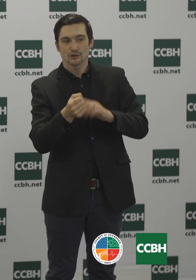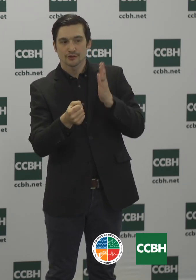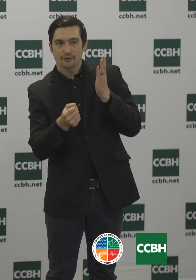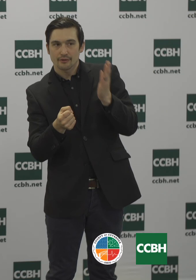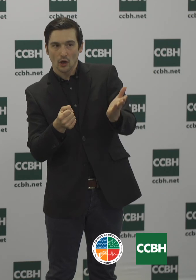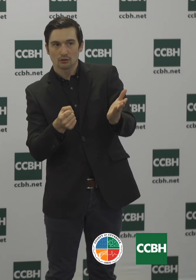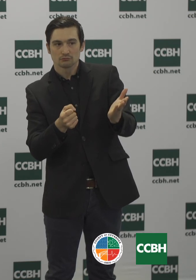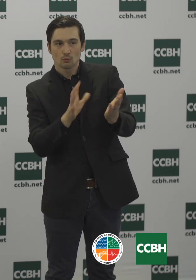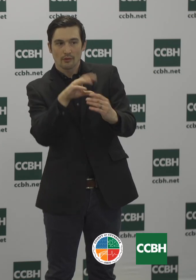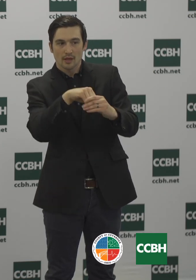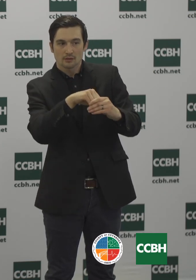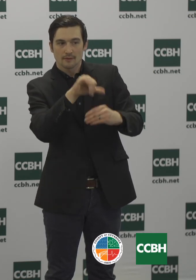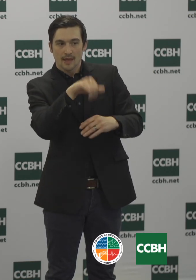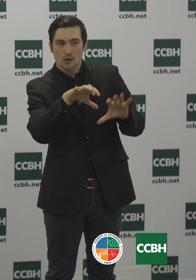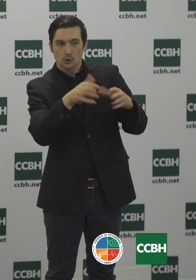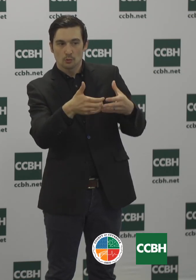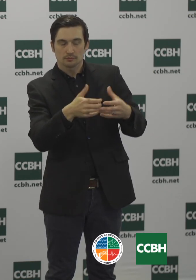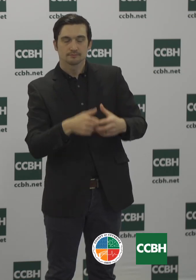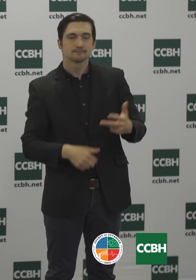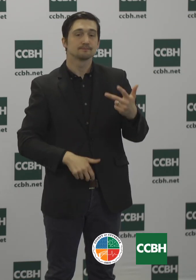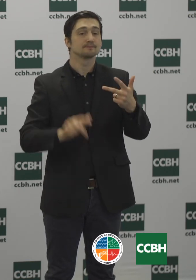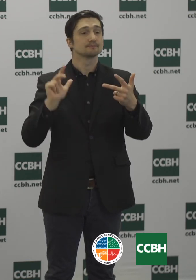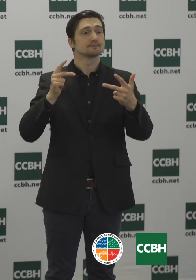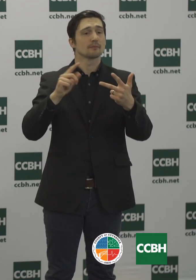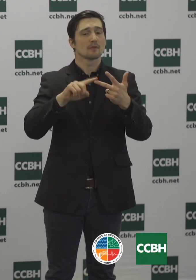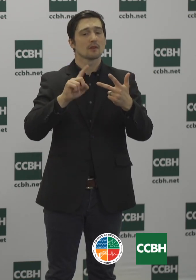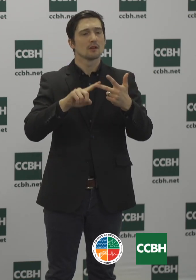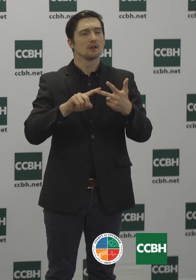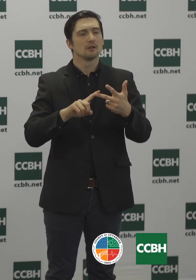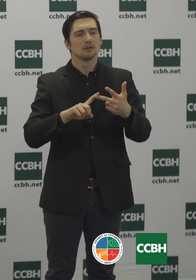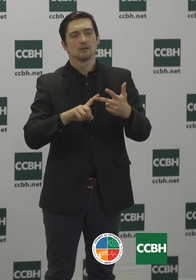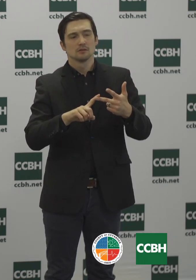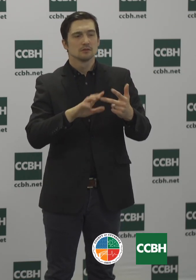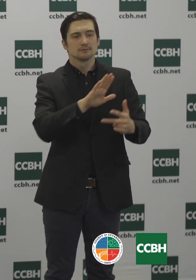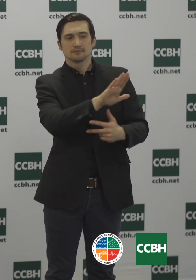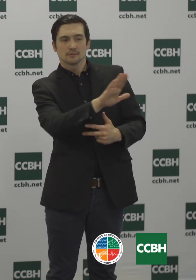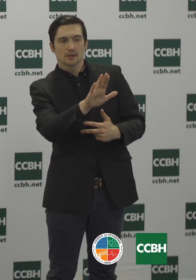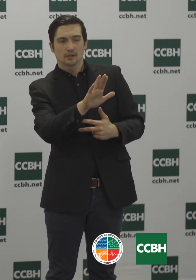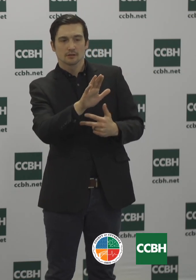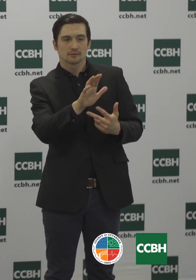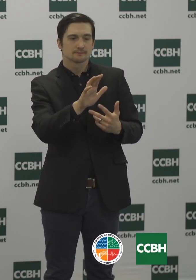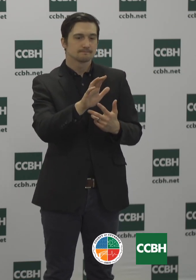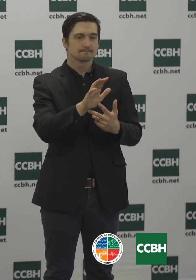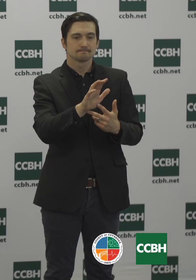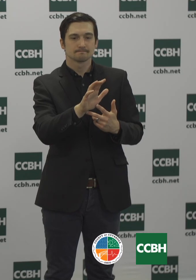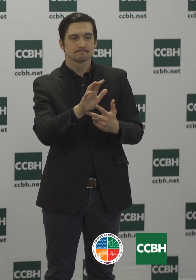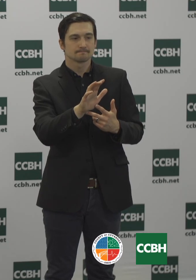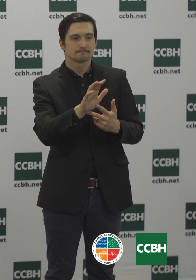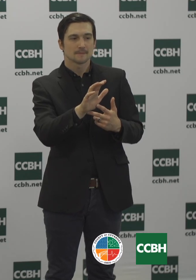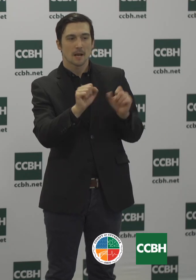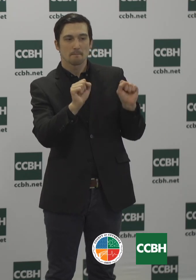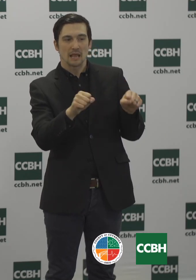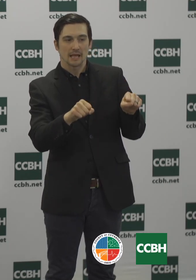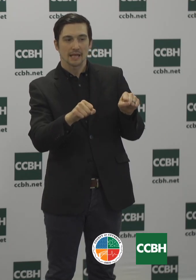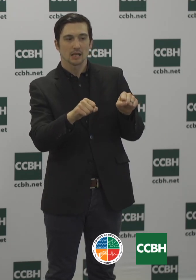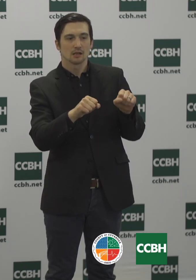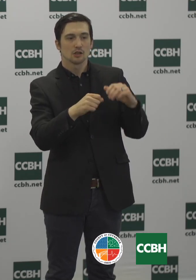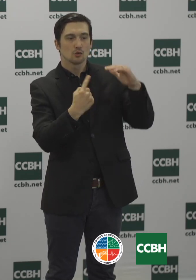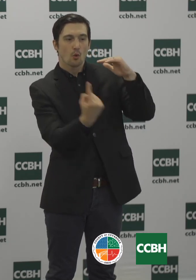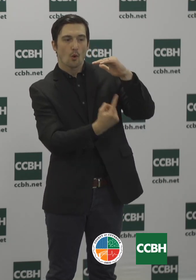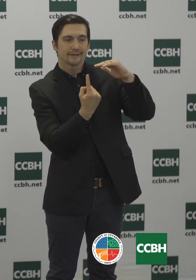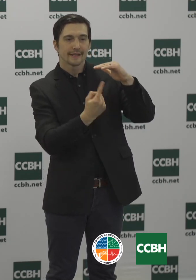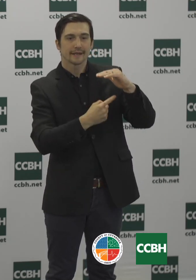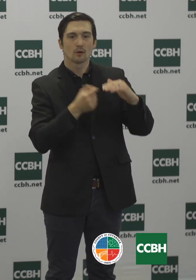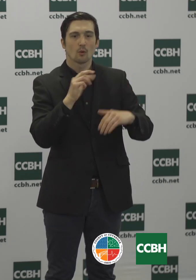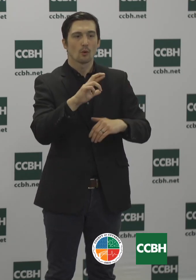the group, right? And finally is, what is the physical ability for us to distance people and to quarantine